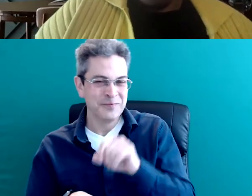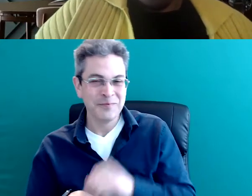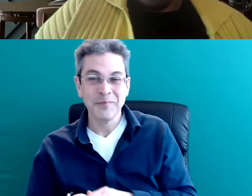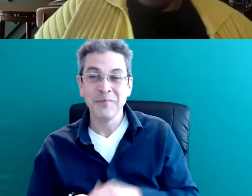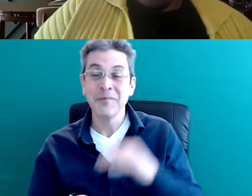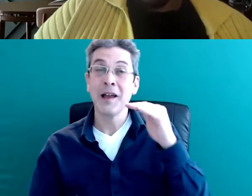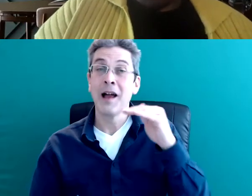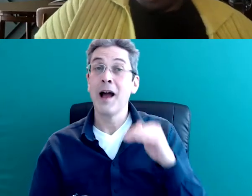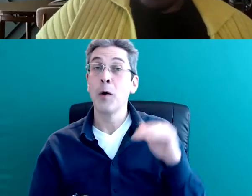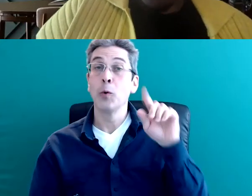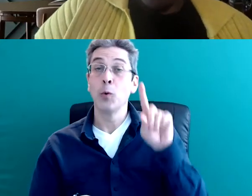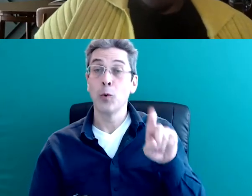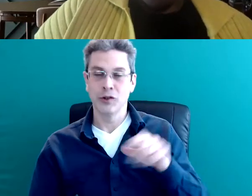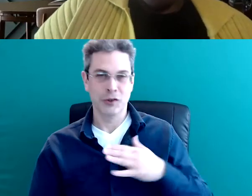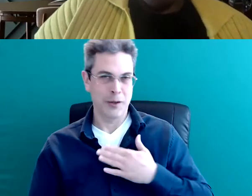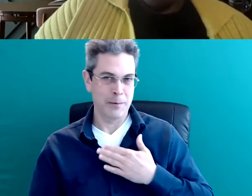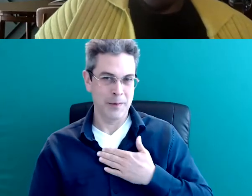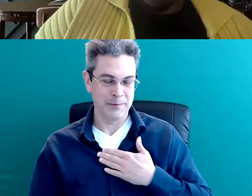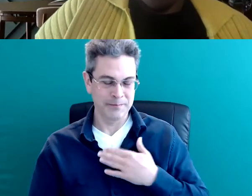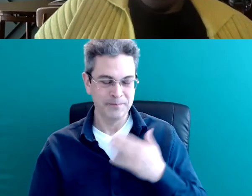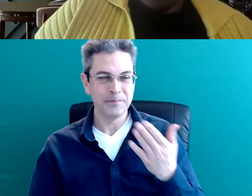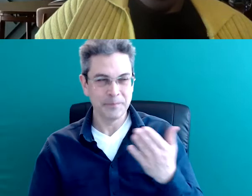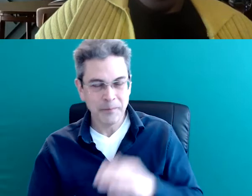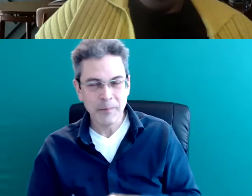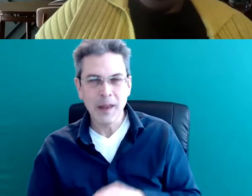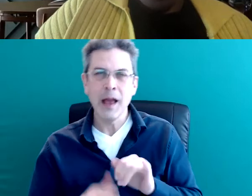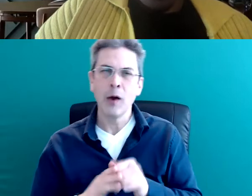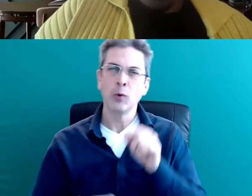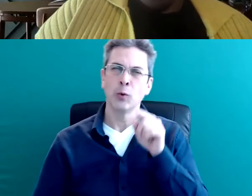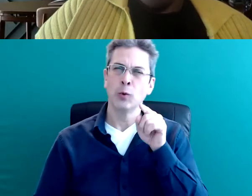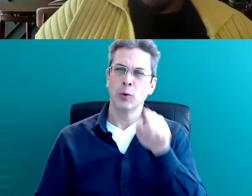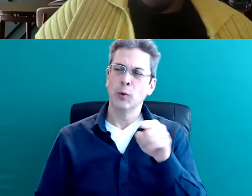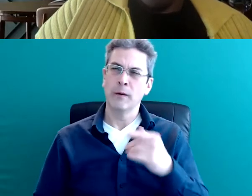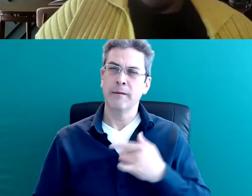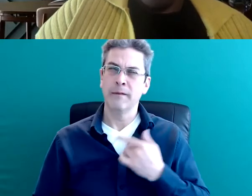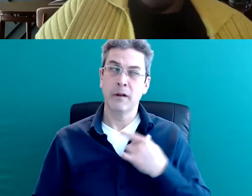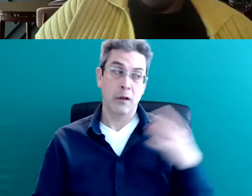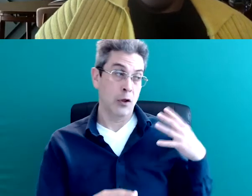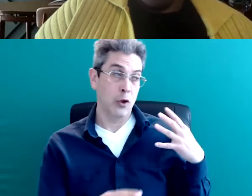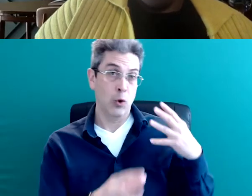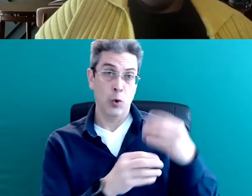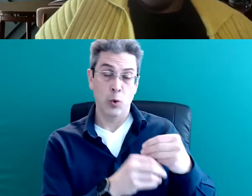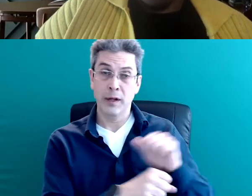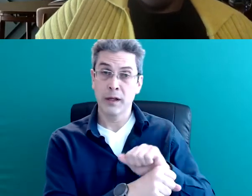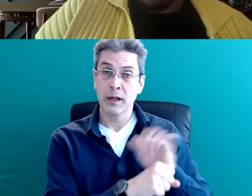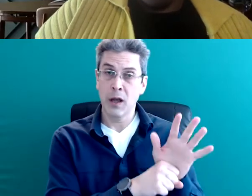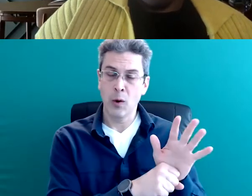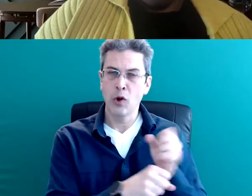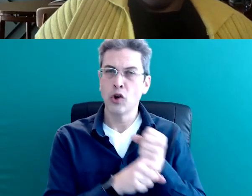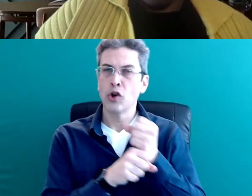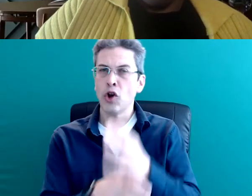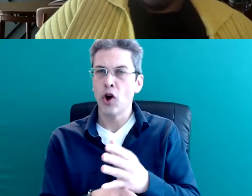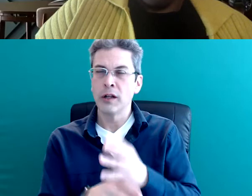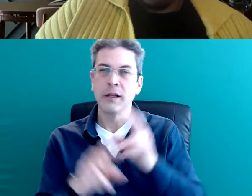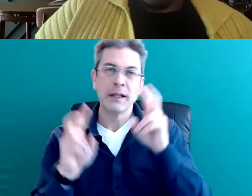me. And it is, how do you think the COVID-19 pandemic has compounded issues such as ableism and